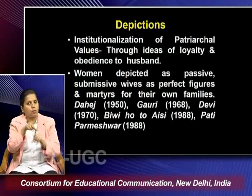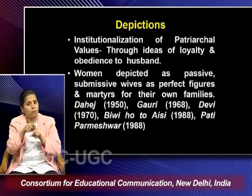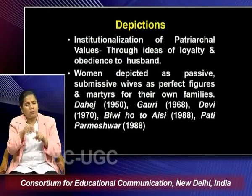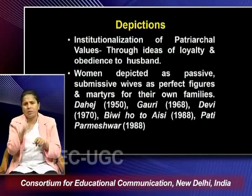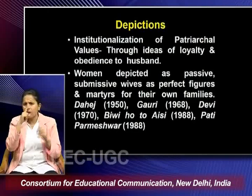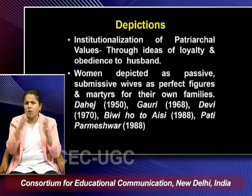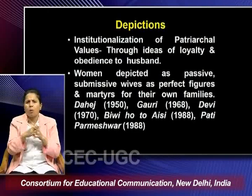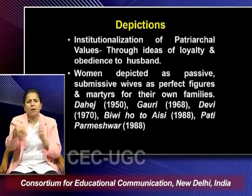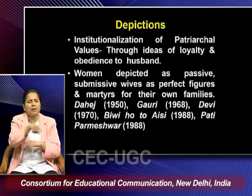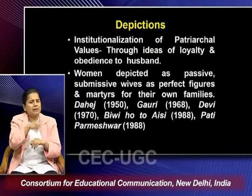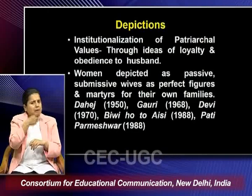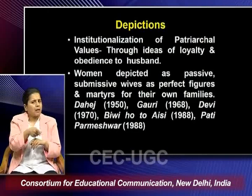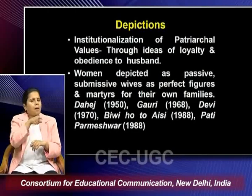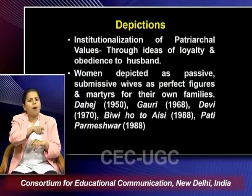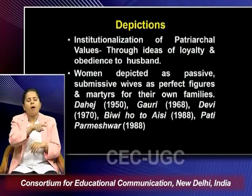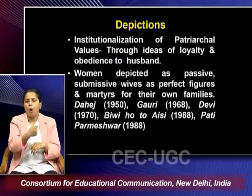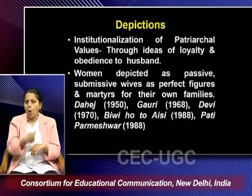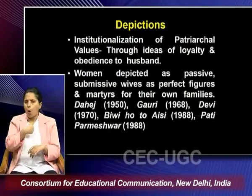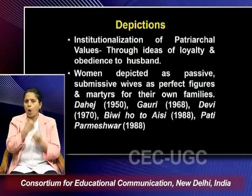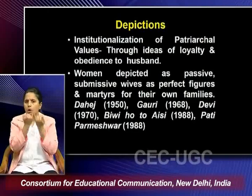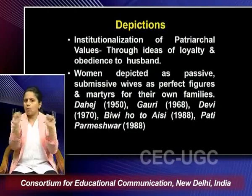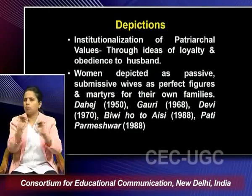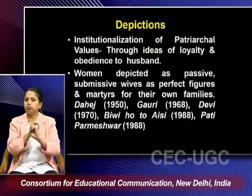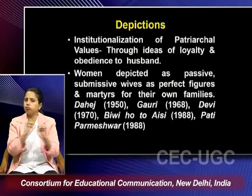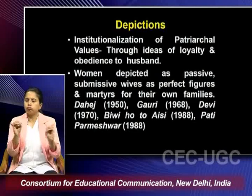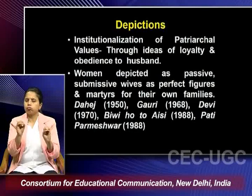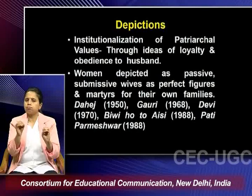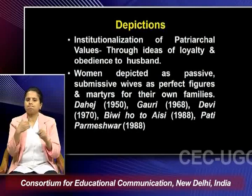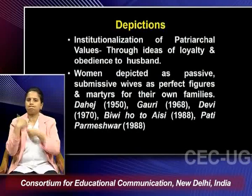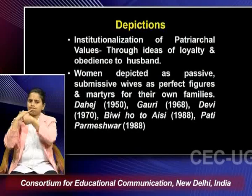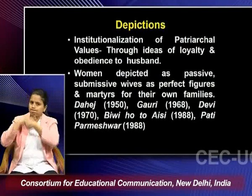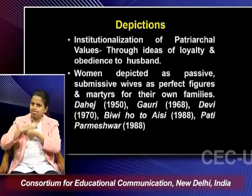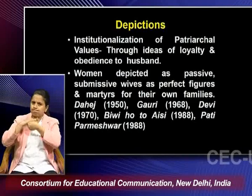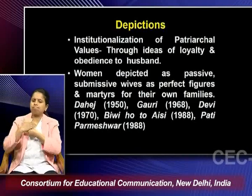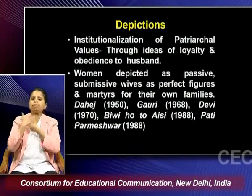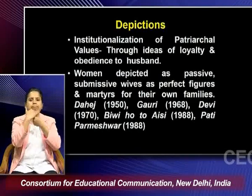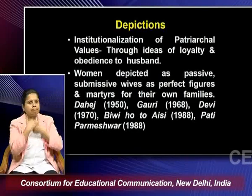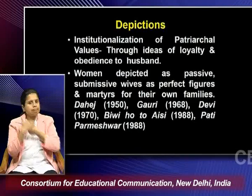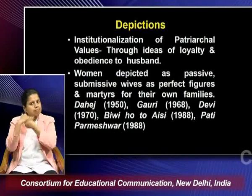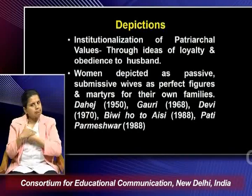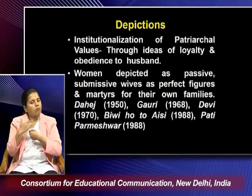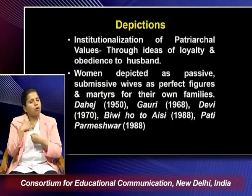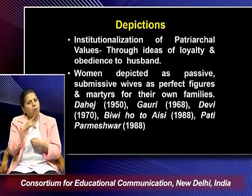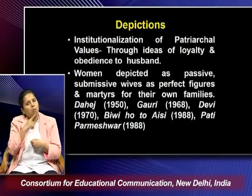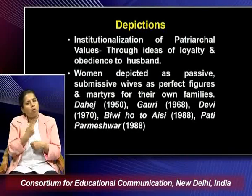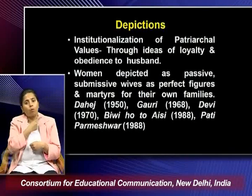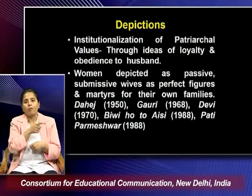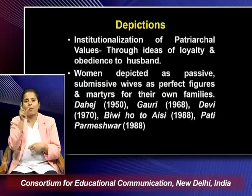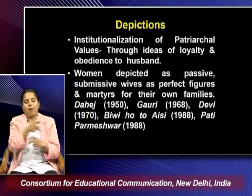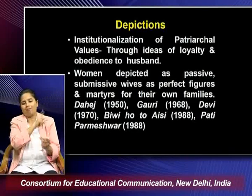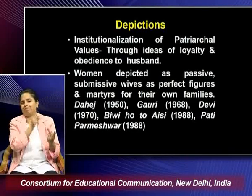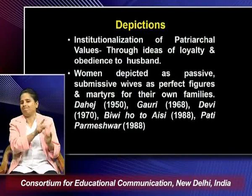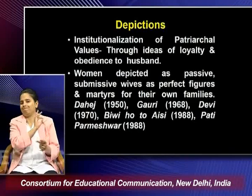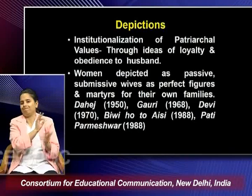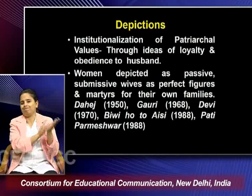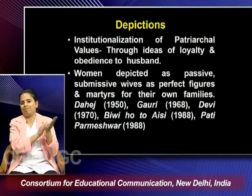seen to be the passive figures. They are in that sense the submissive wives, and they are seen to be the perfect figures and martyrs